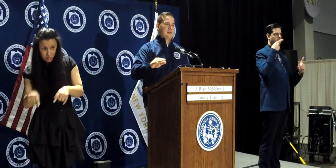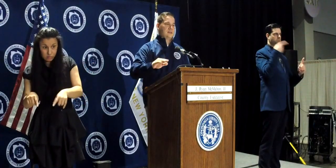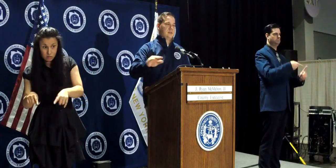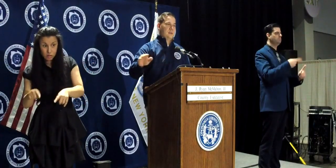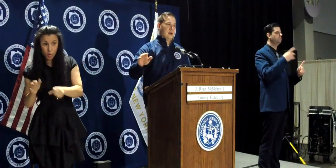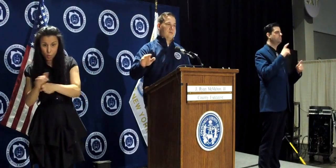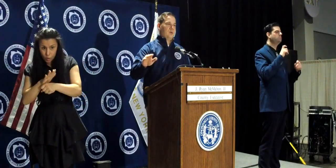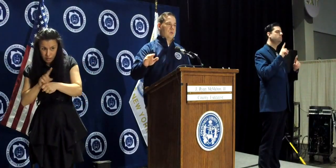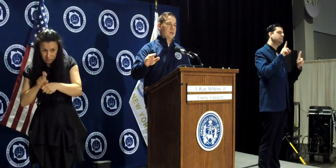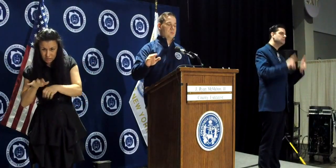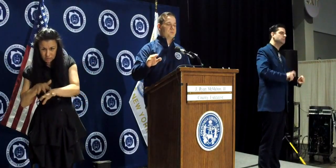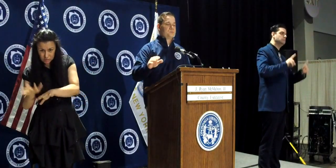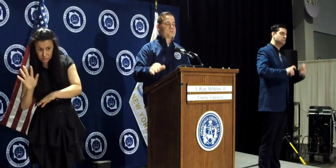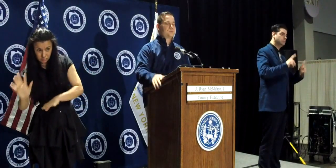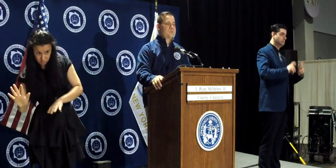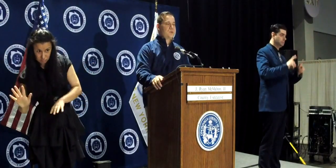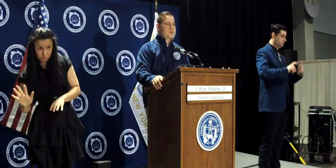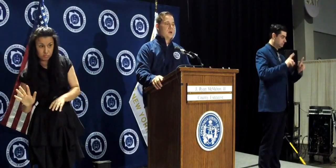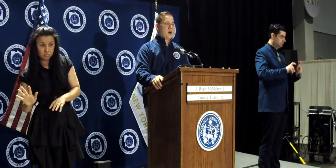off on testing demand for a week.